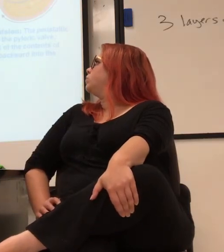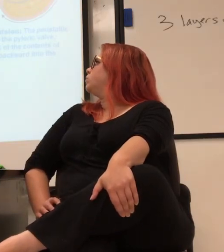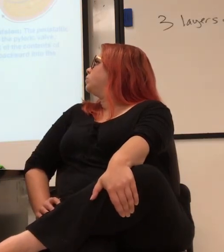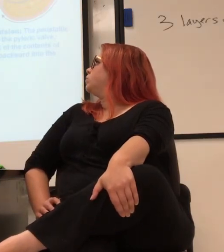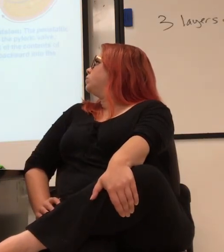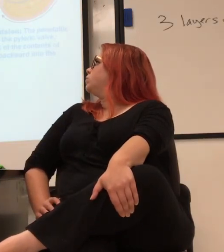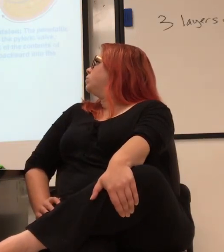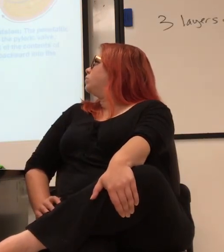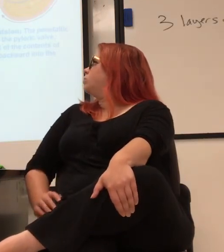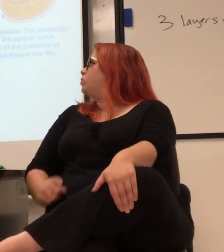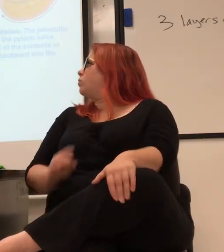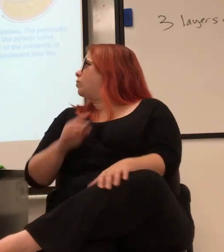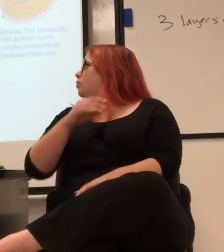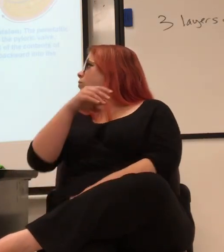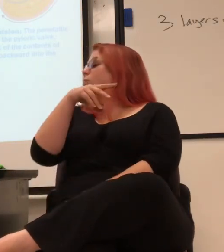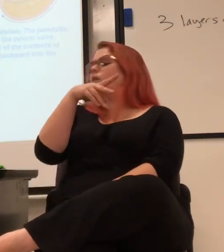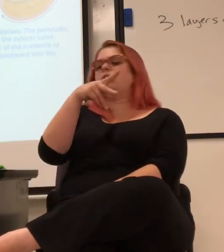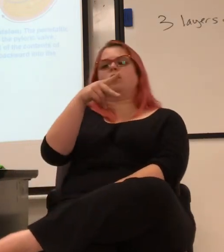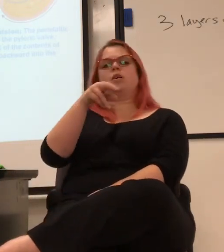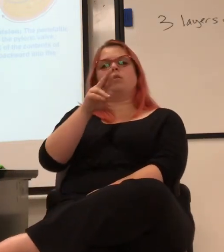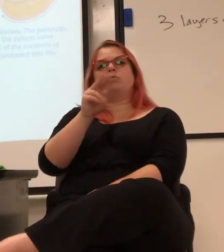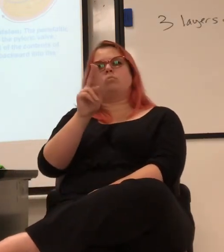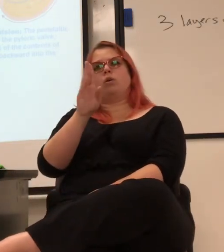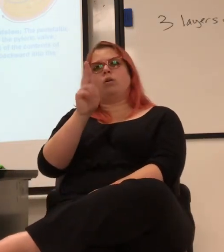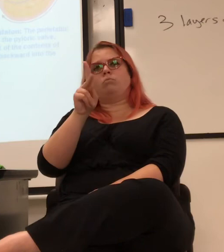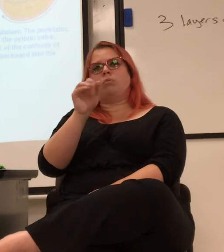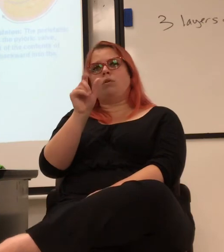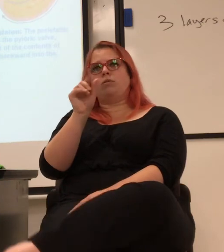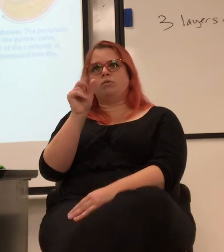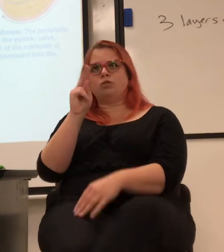So there's propulsion of the food, and with